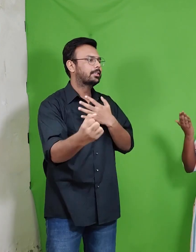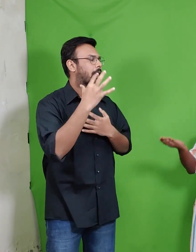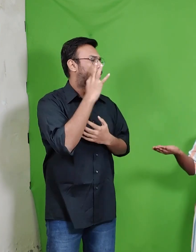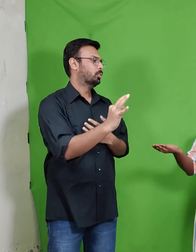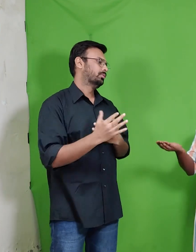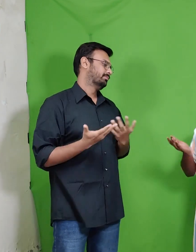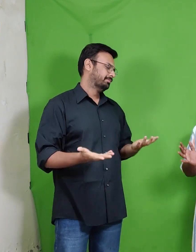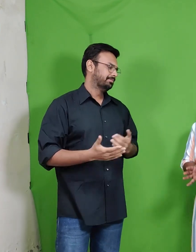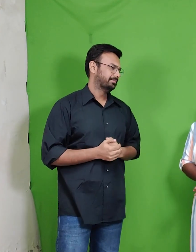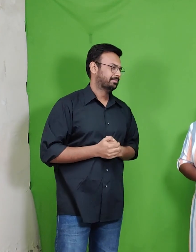and careful consideration.